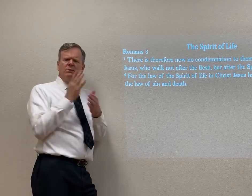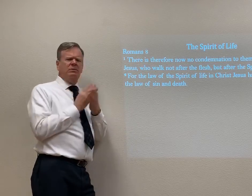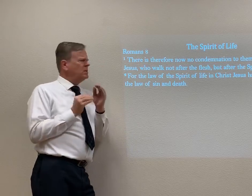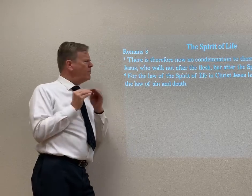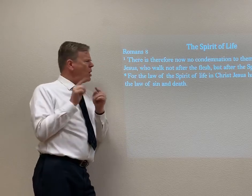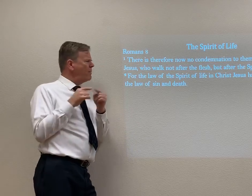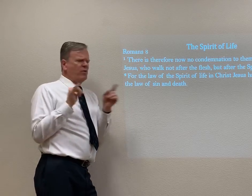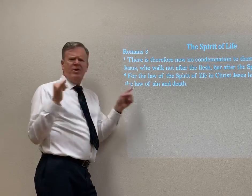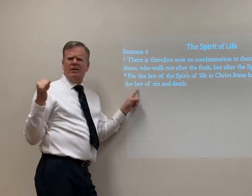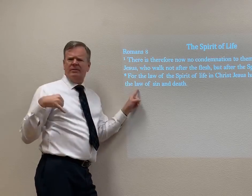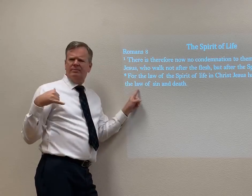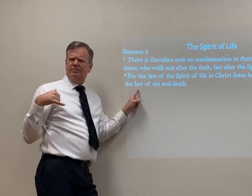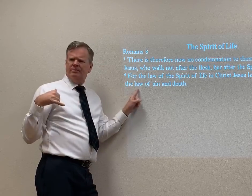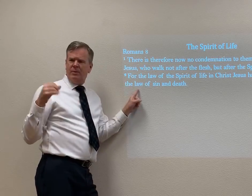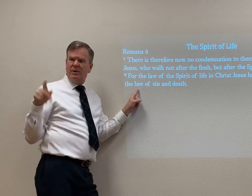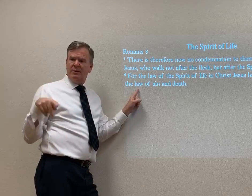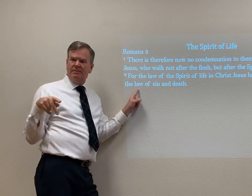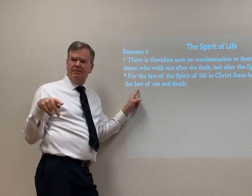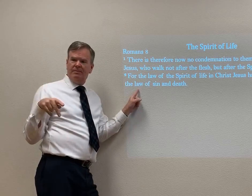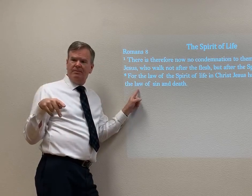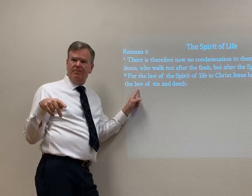I'll go ahead and explain a little further about this particular verse of scripture.